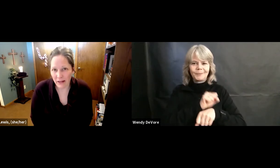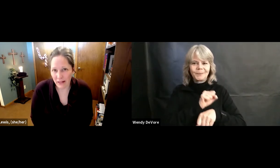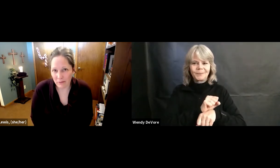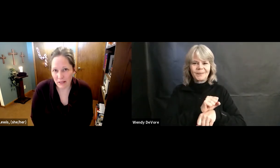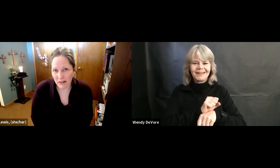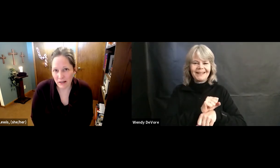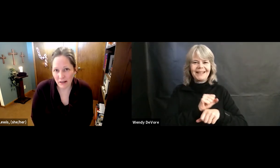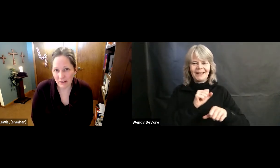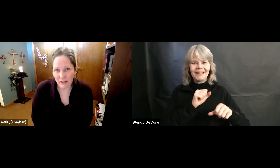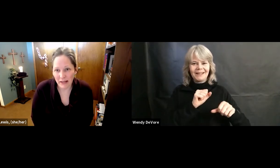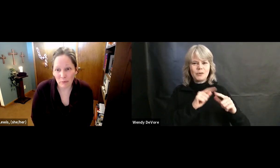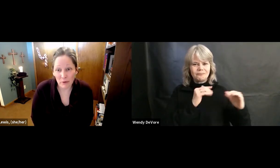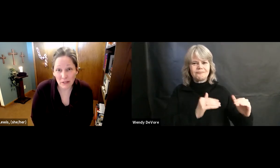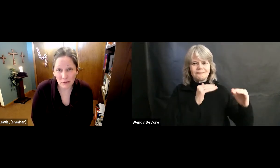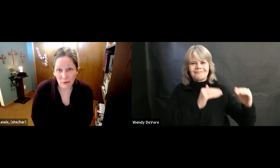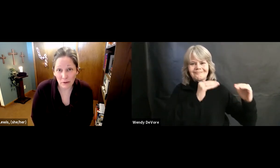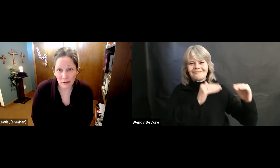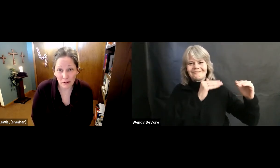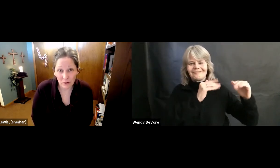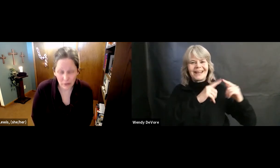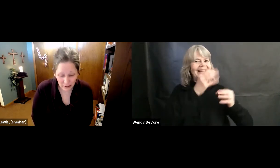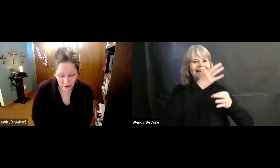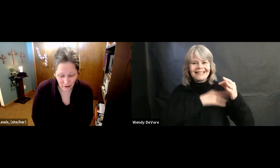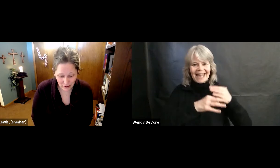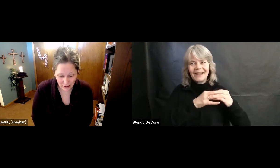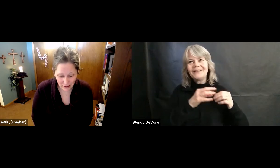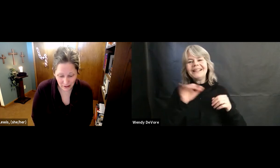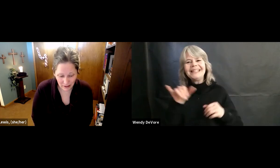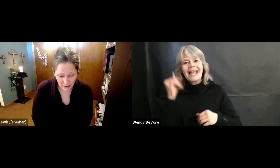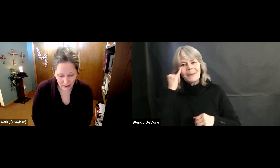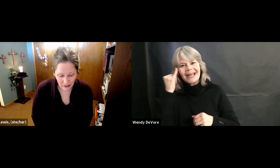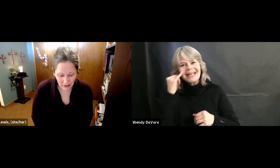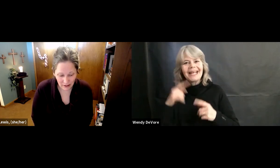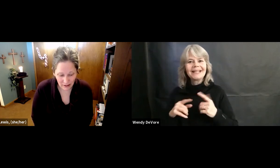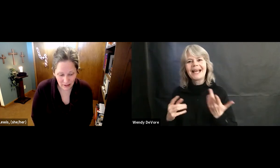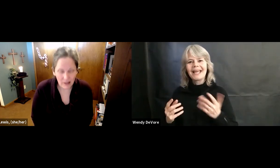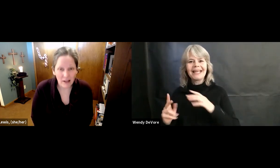rather than being like preschool or kindergarten,